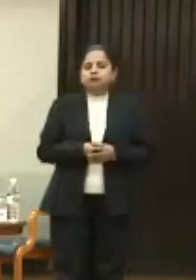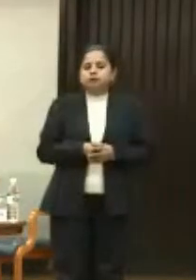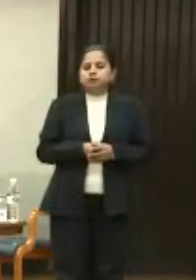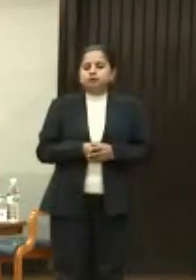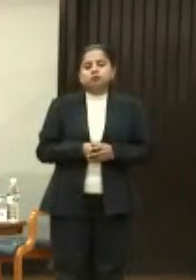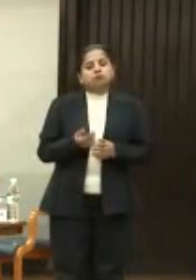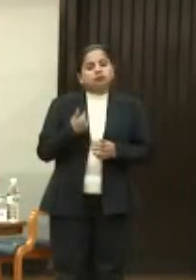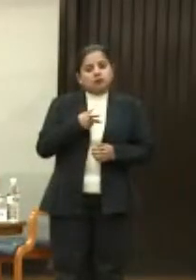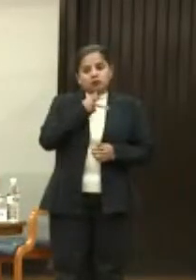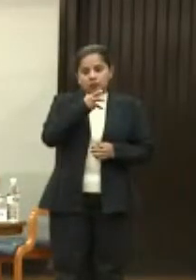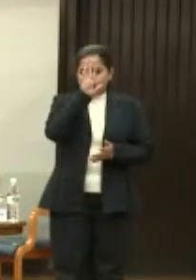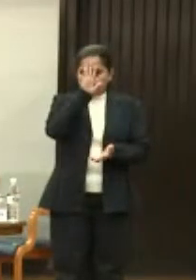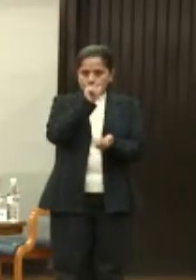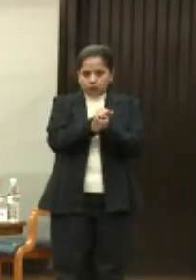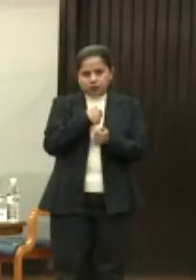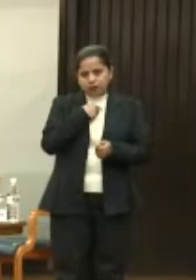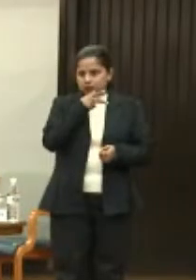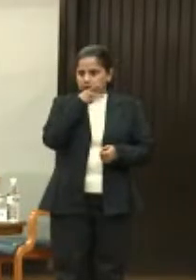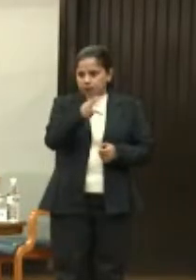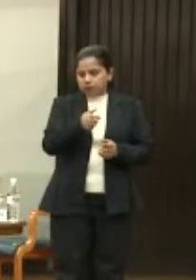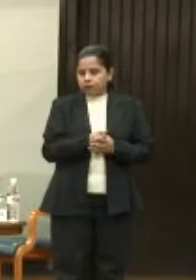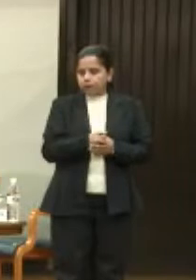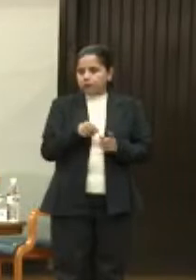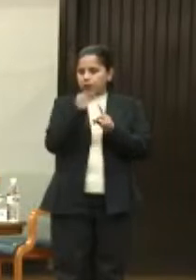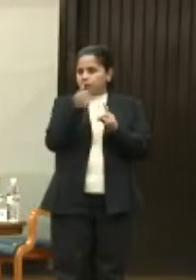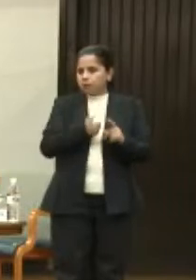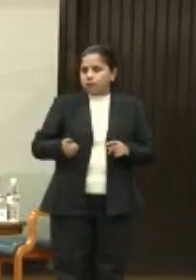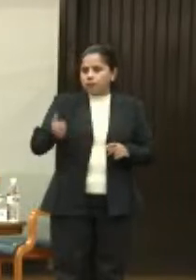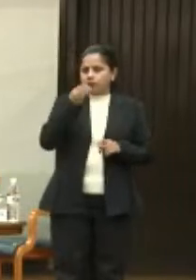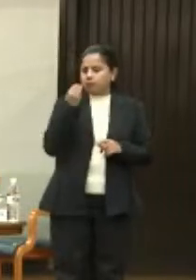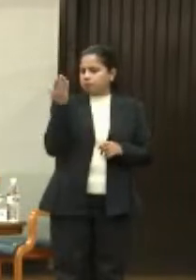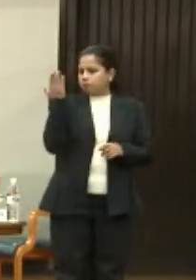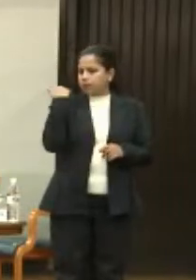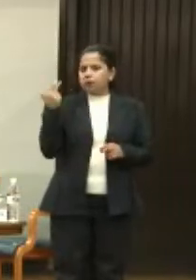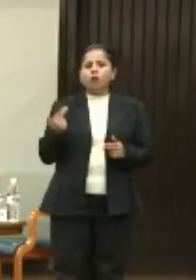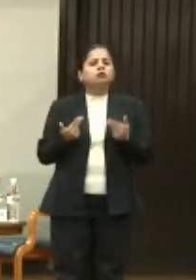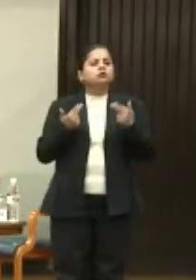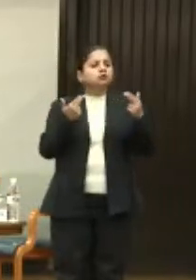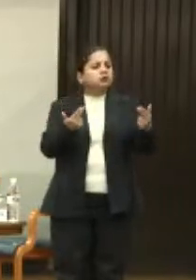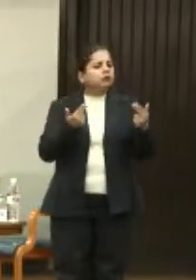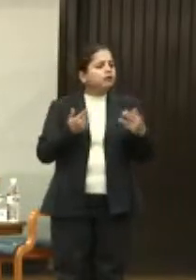I mentioned the police. The president has recently talked about